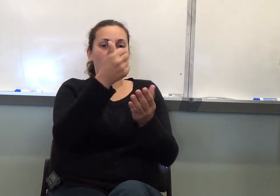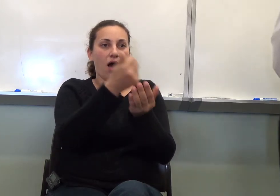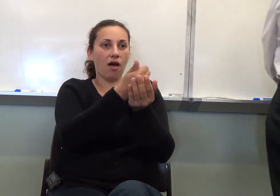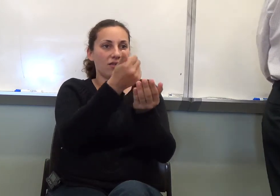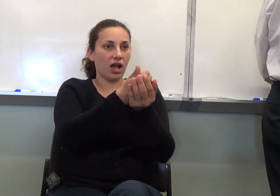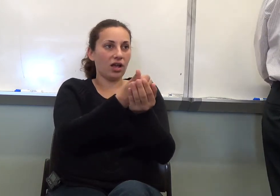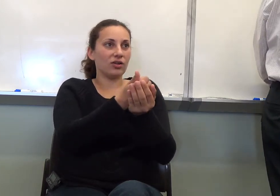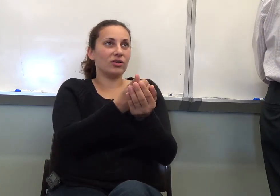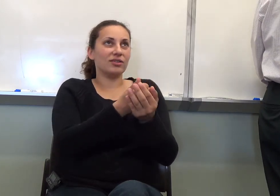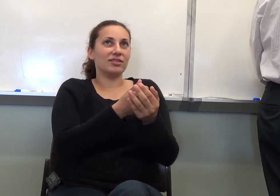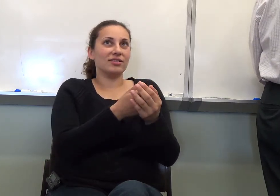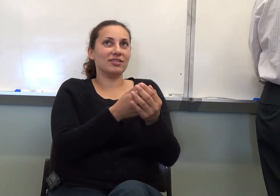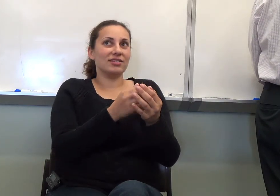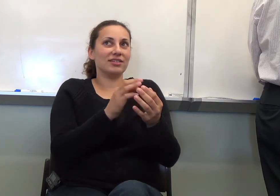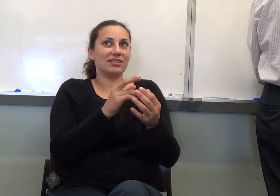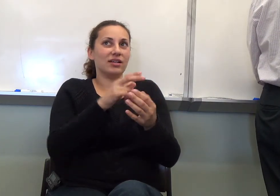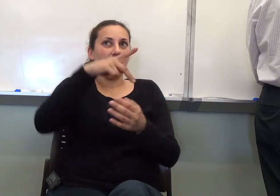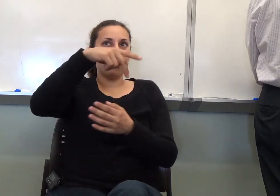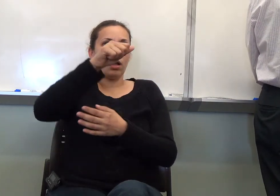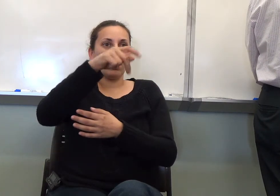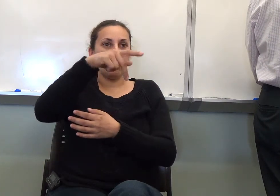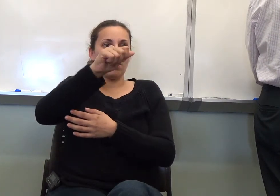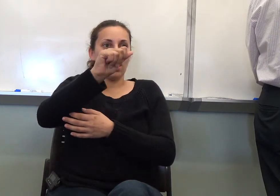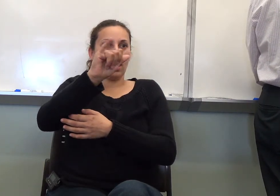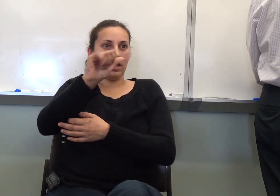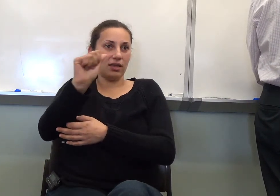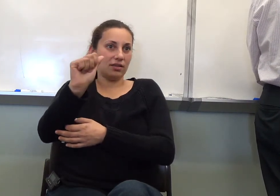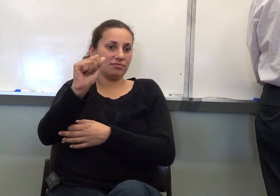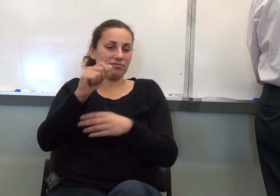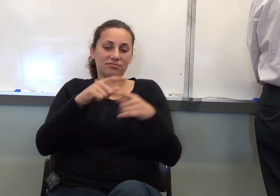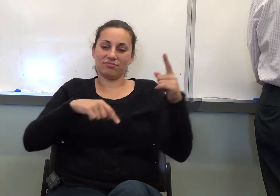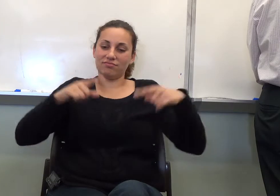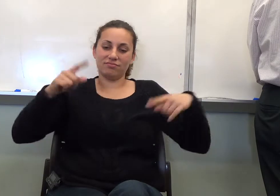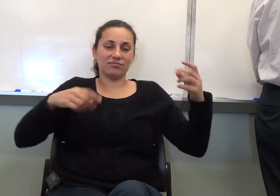entire equation is known as an isolated equation.